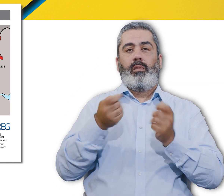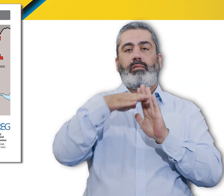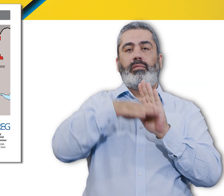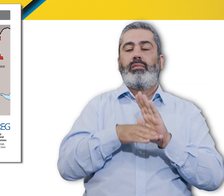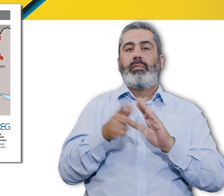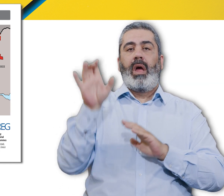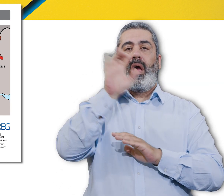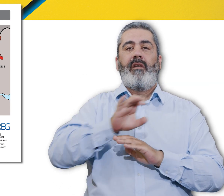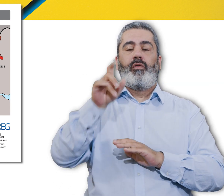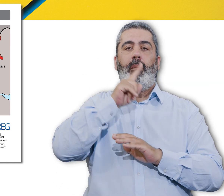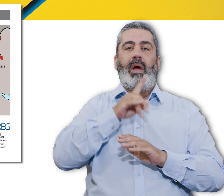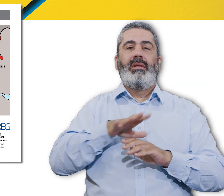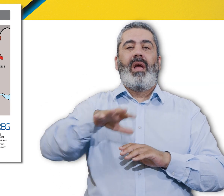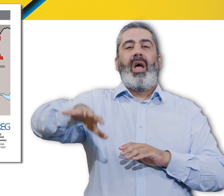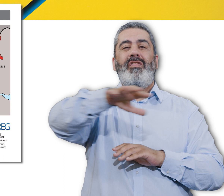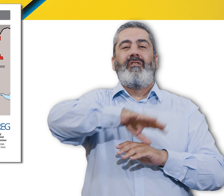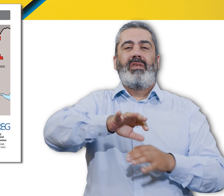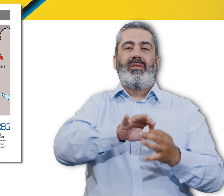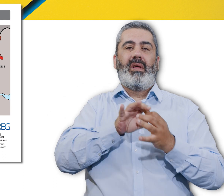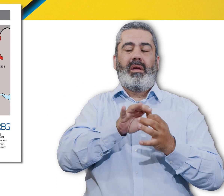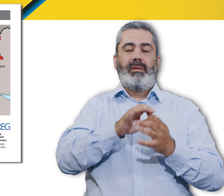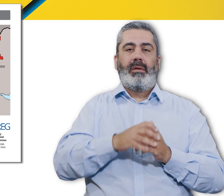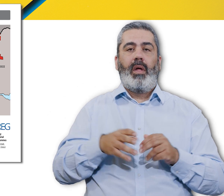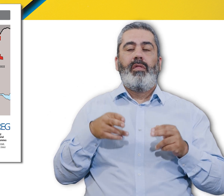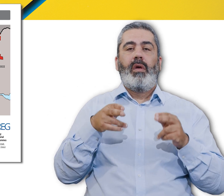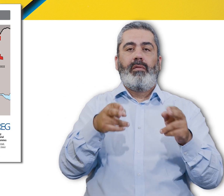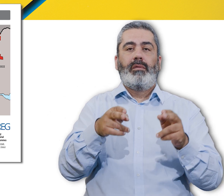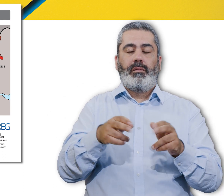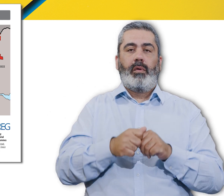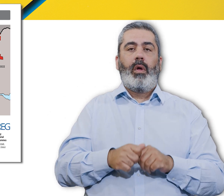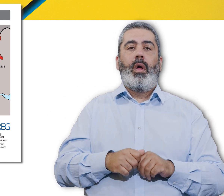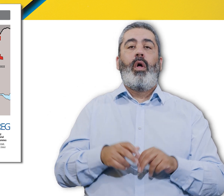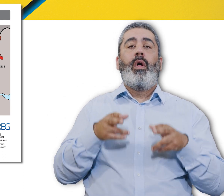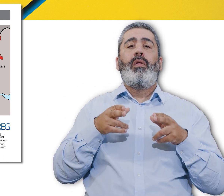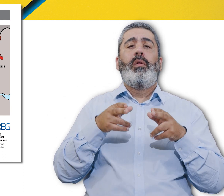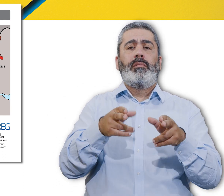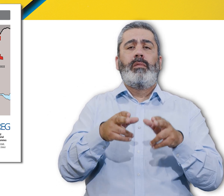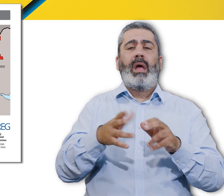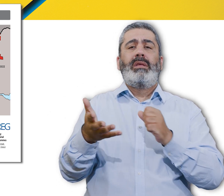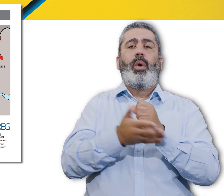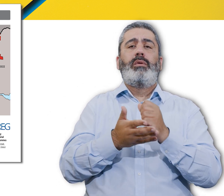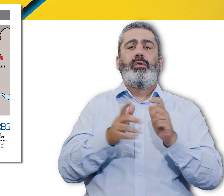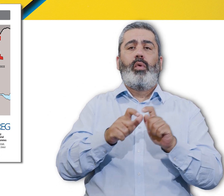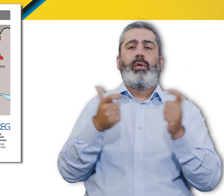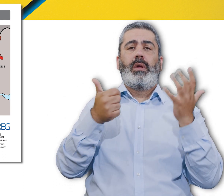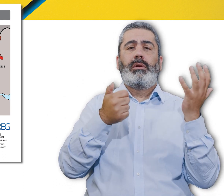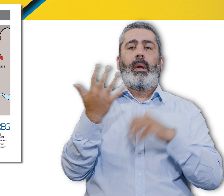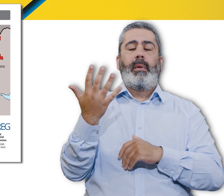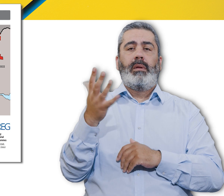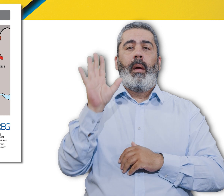Lot. Oikis Skoholiza, 57,001 Thessaloniki, Greece. Phone